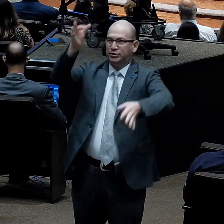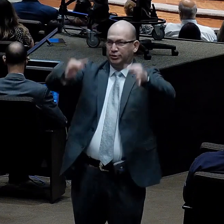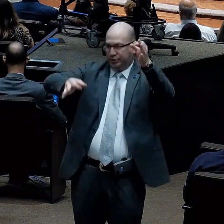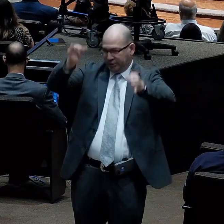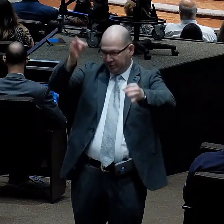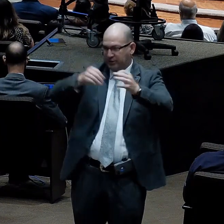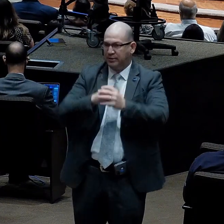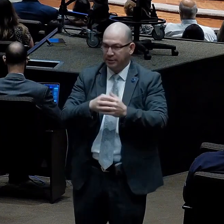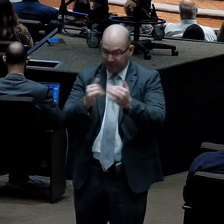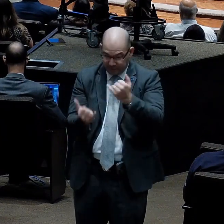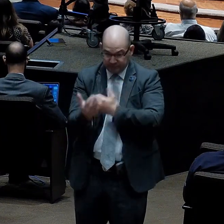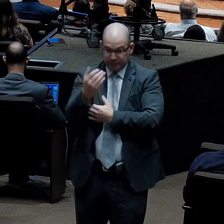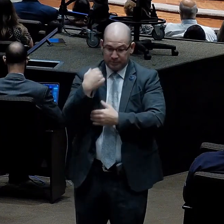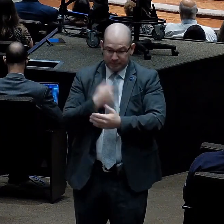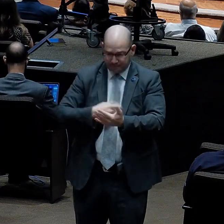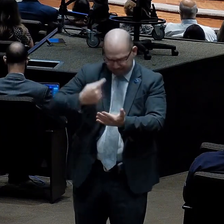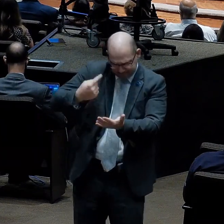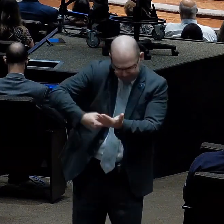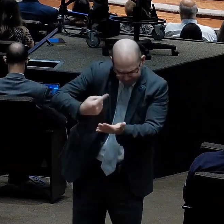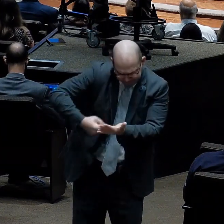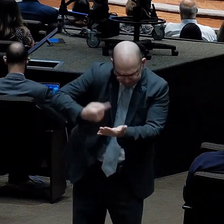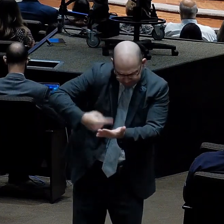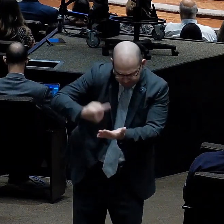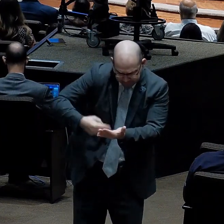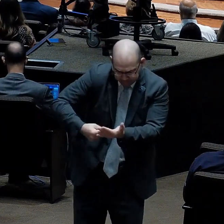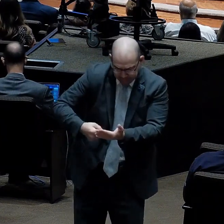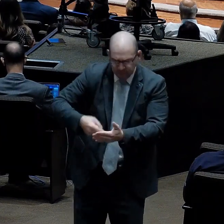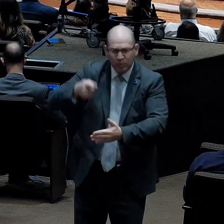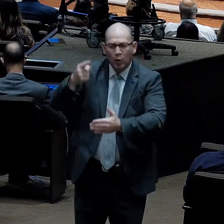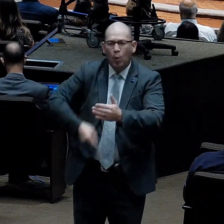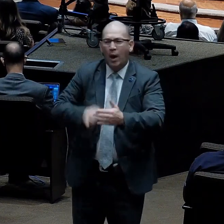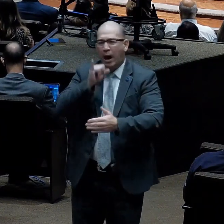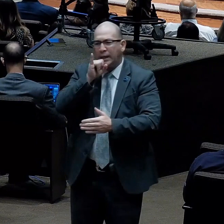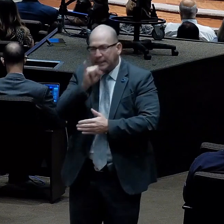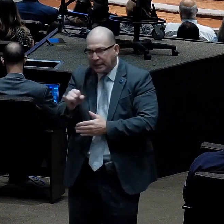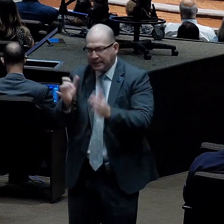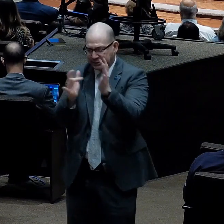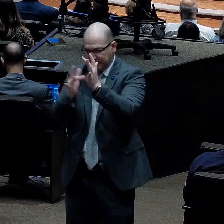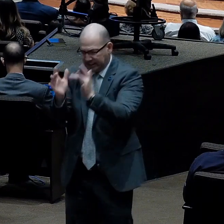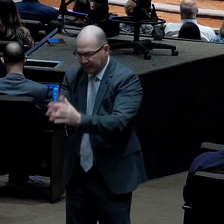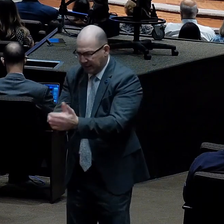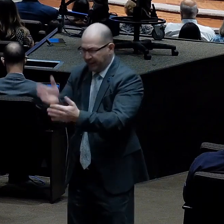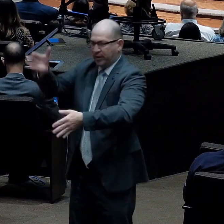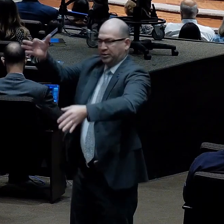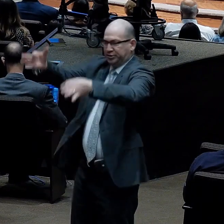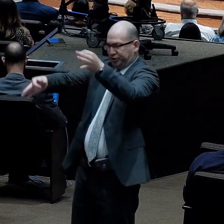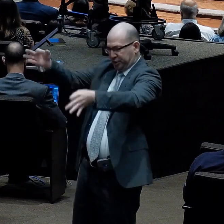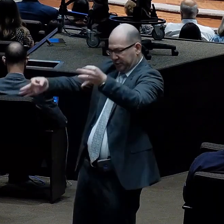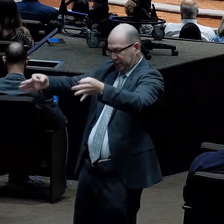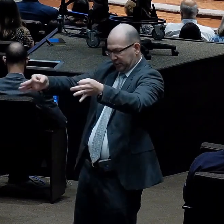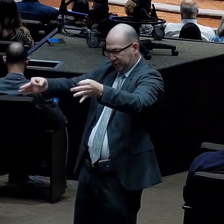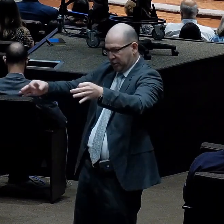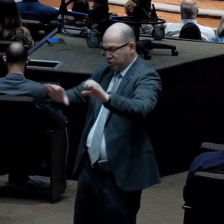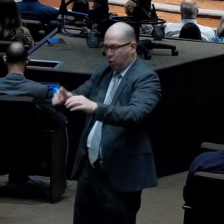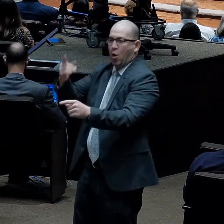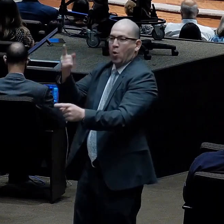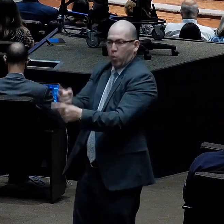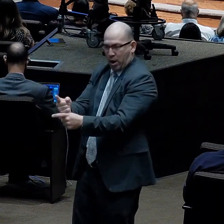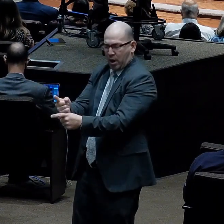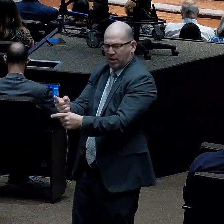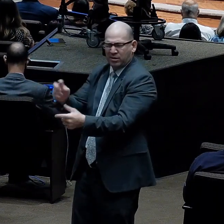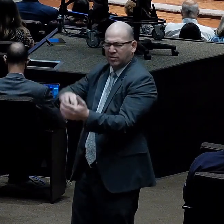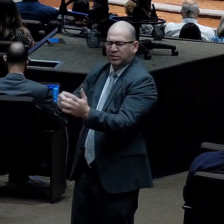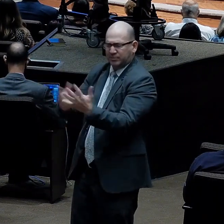time on point number one, what is legitimately biblical justice and doing justly all about? And we